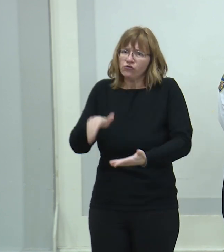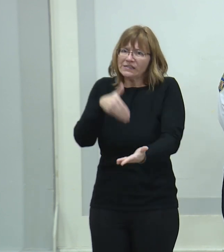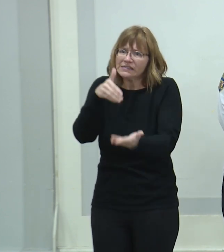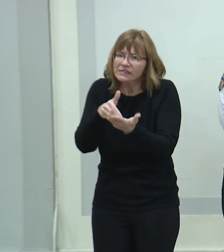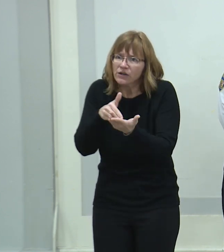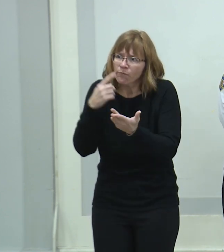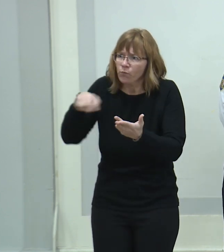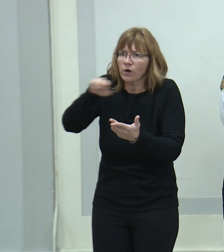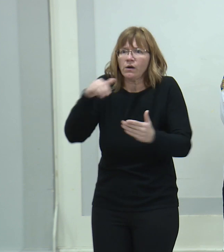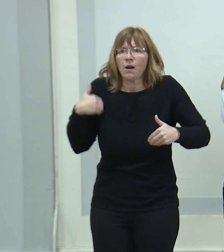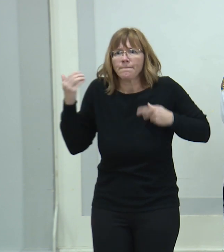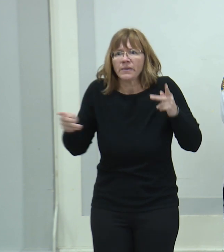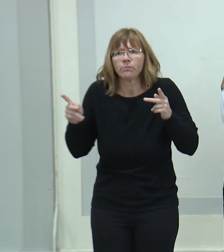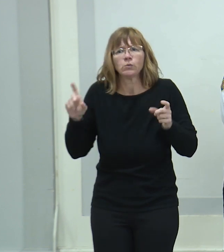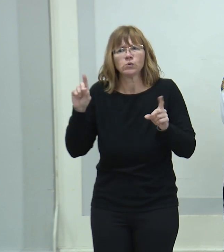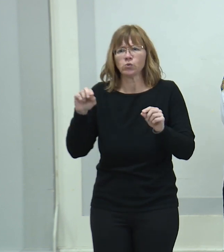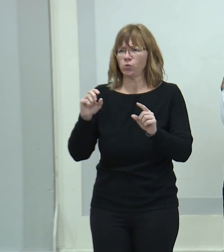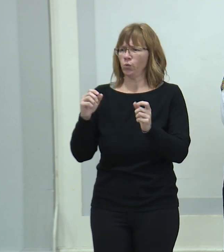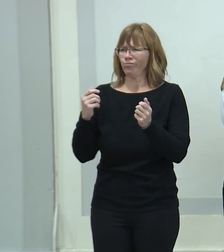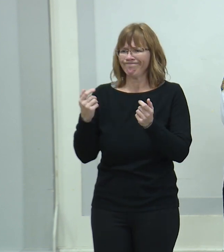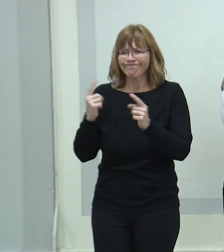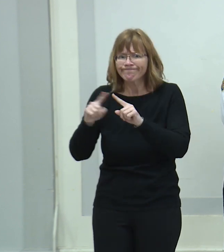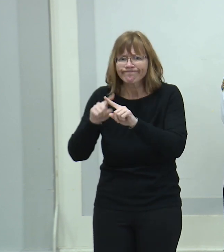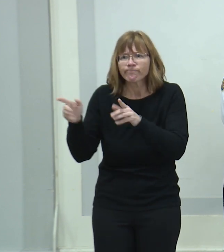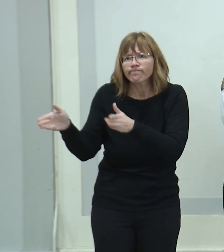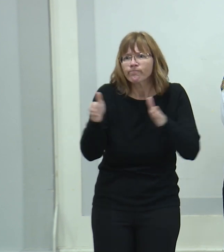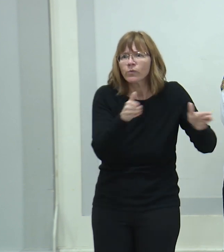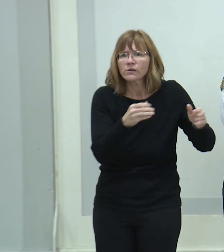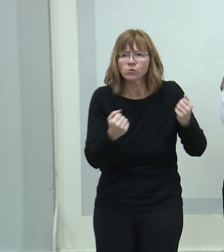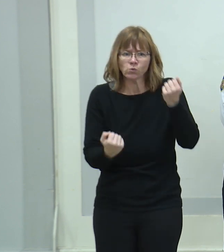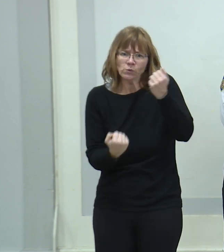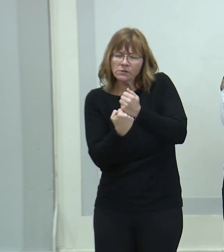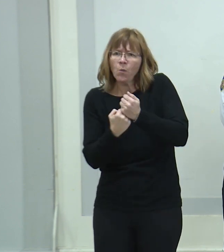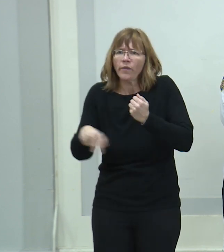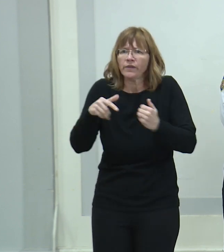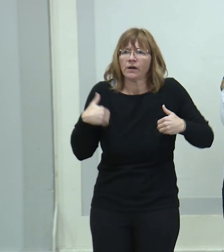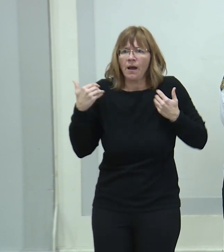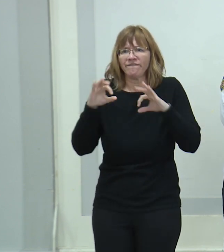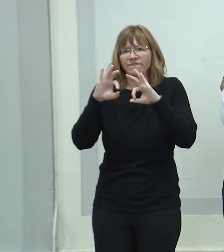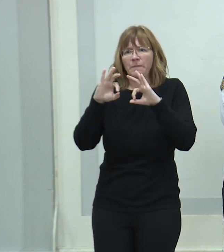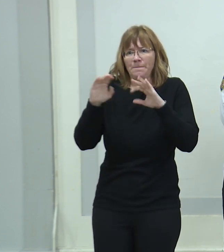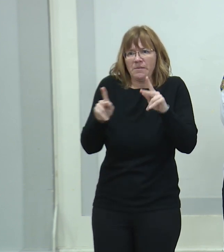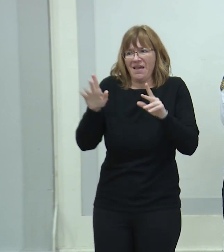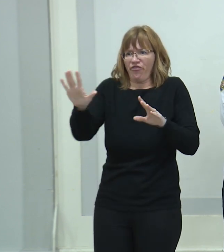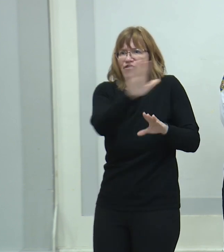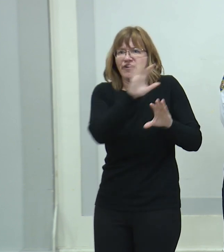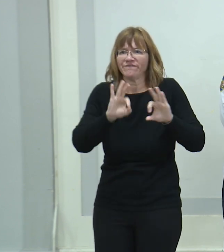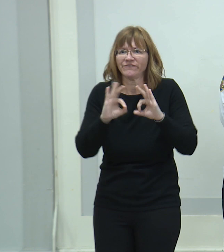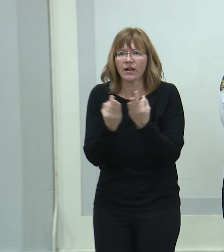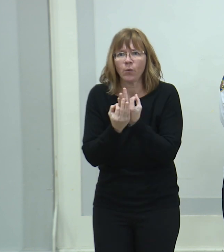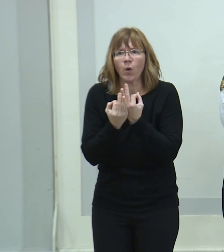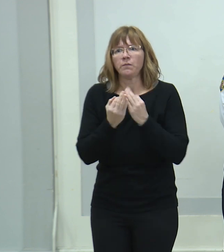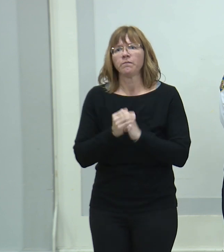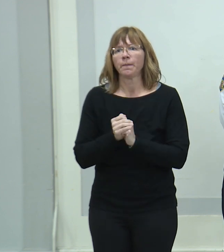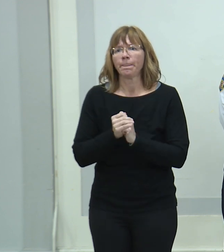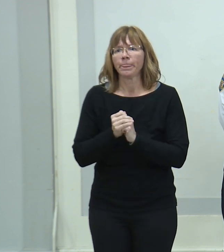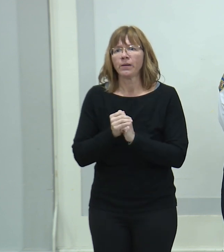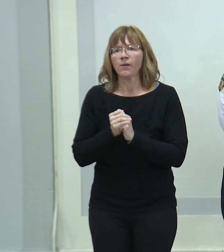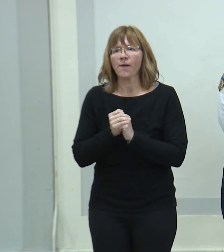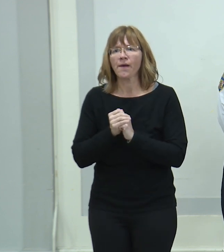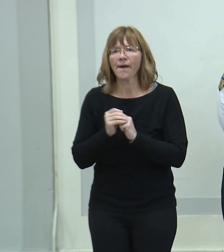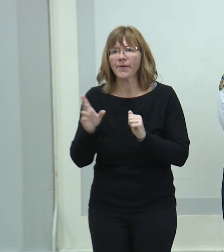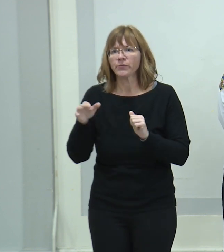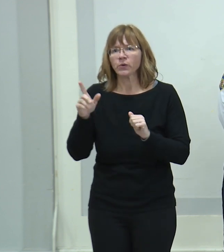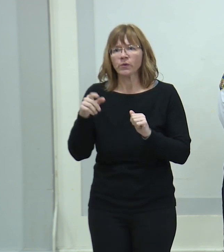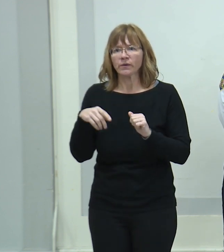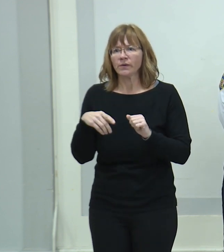differently to better support our young people and our families. But we need everybody. This should not continue to happen. We need people to